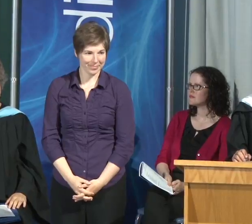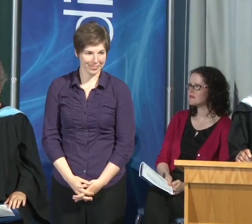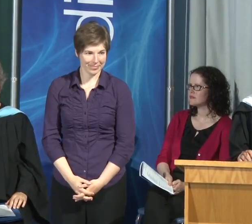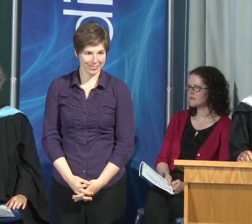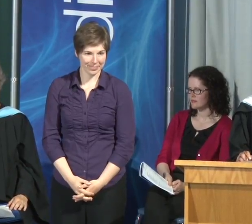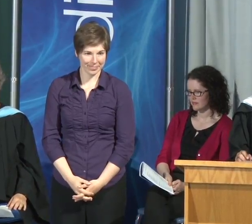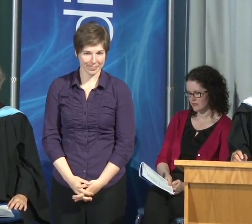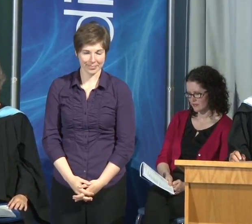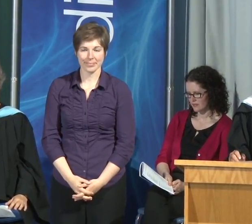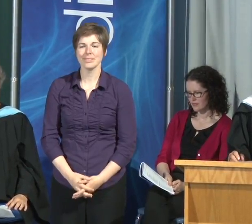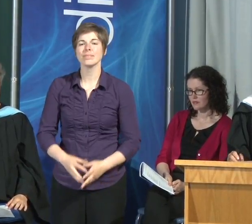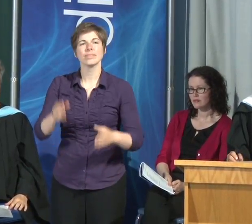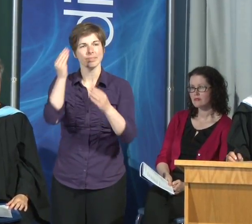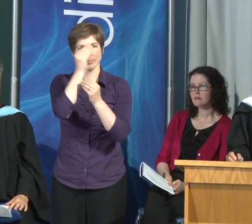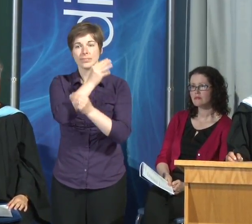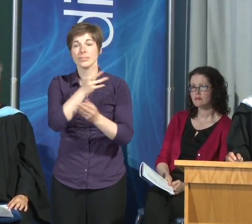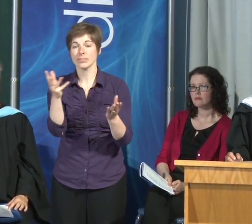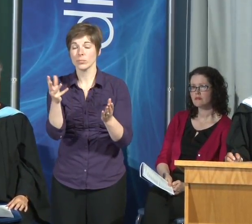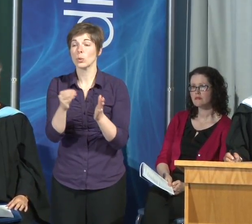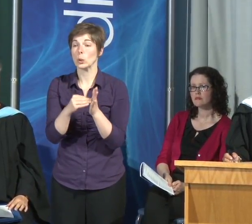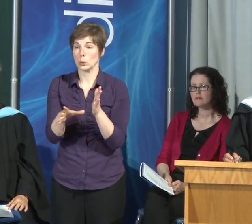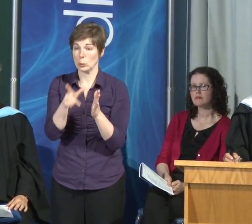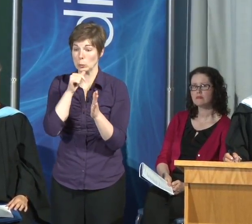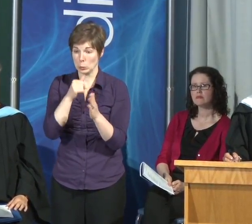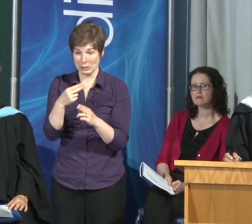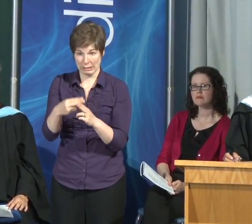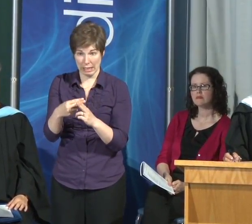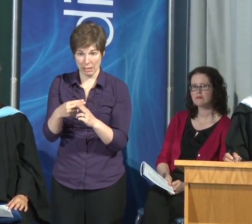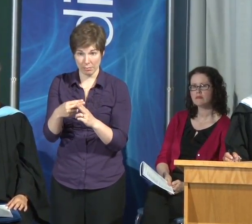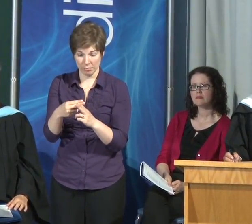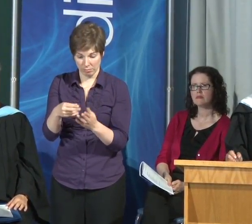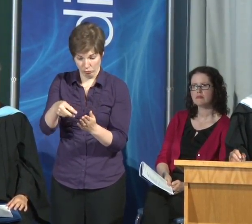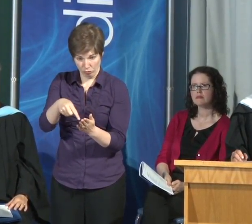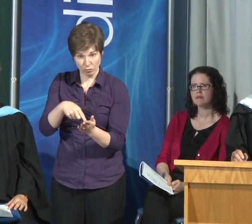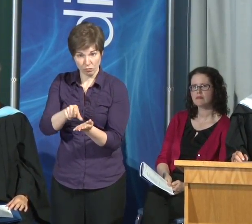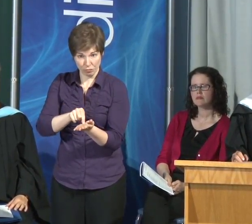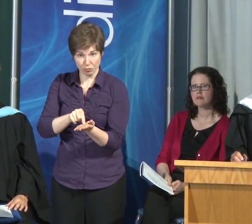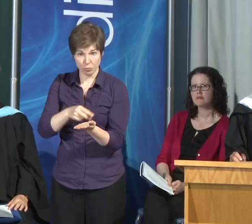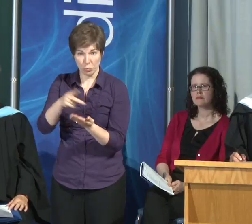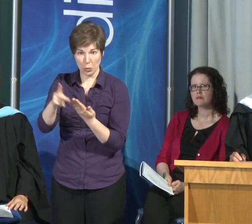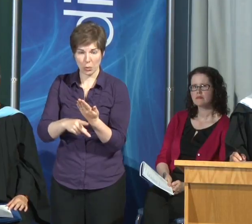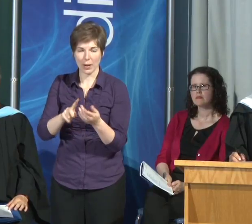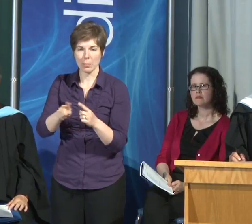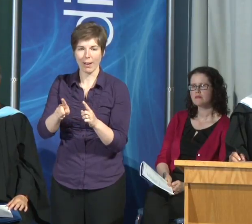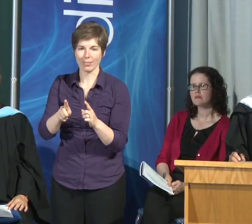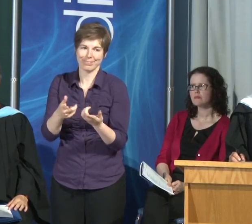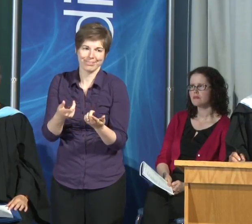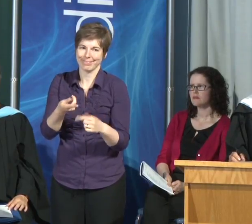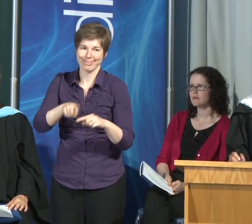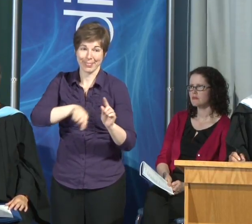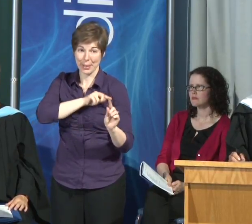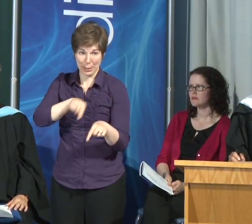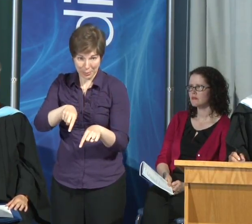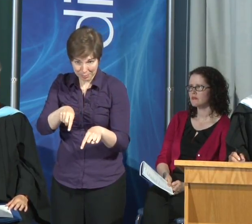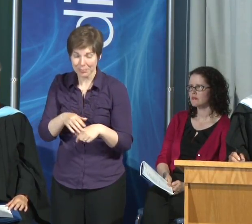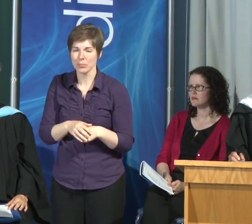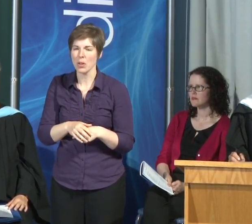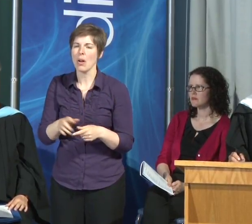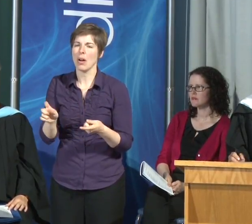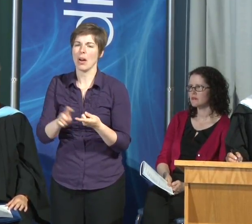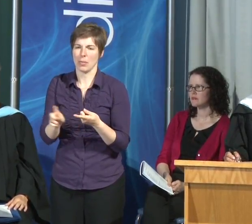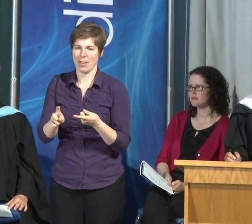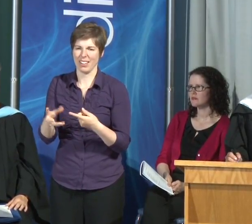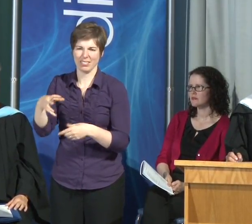For the information of the audience, those students whose names appear in the program but who are unable to be with us today are